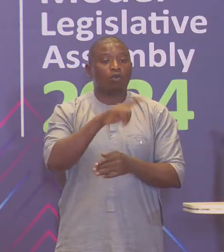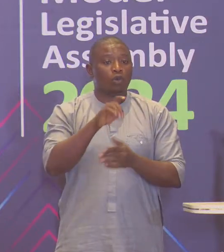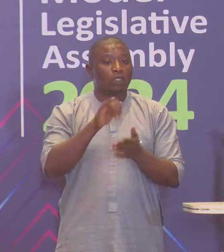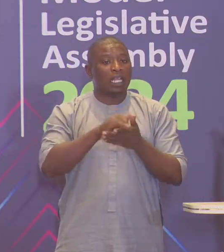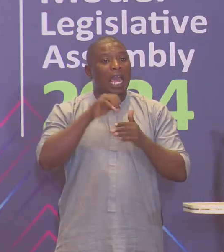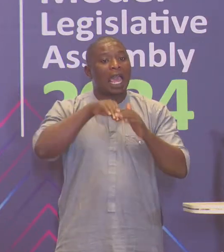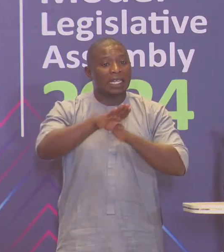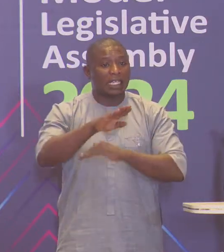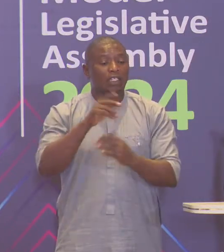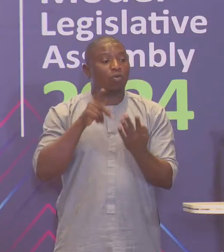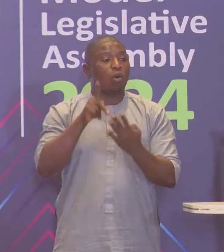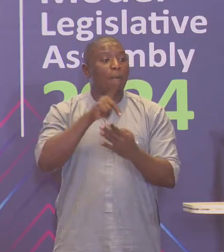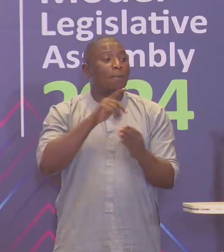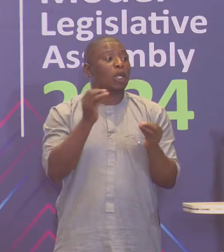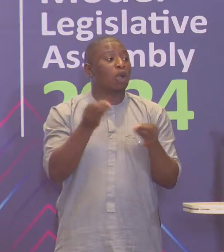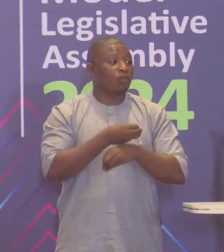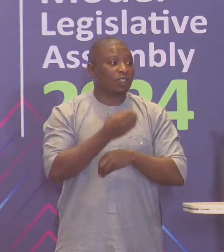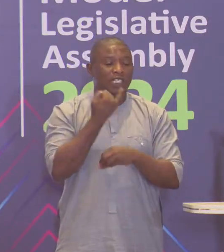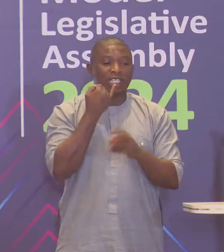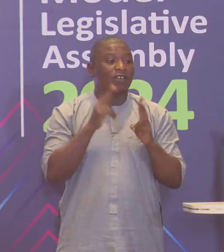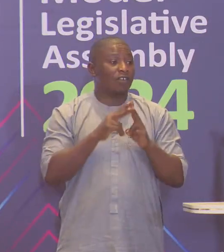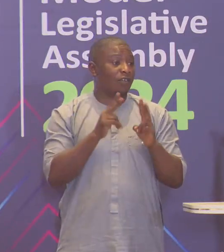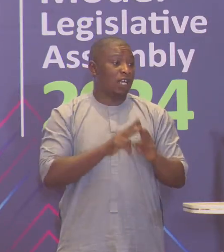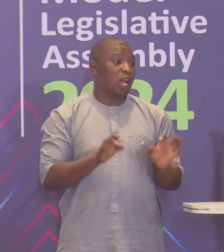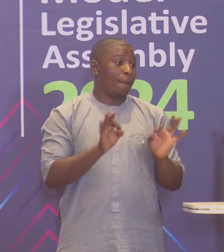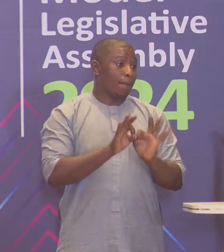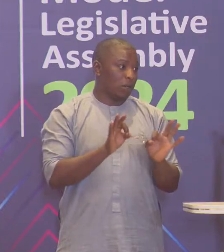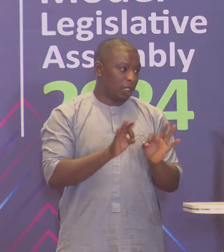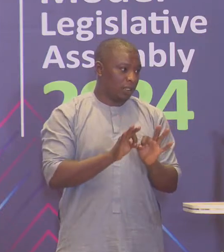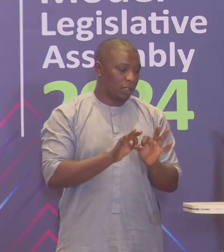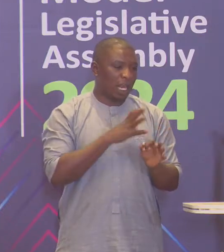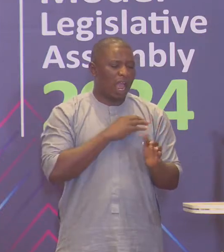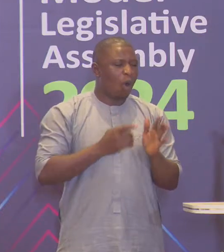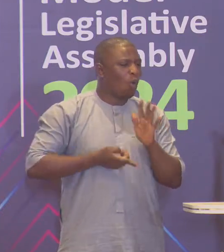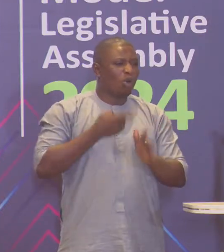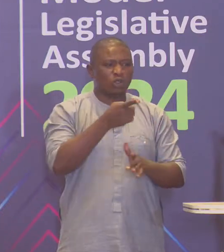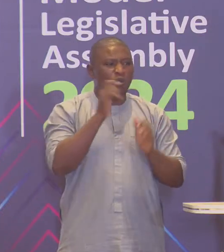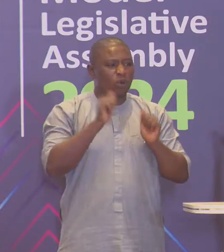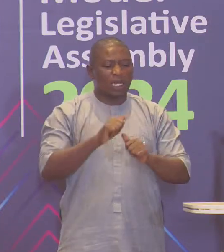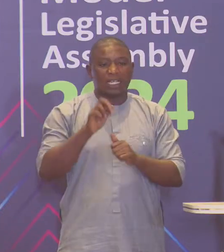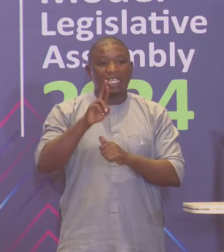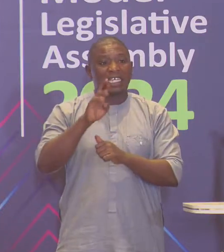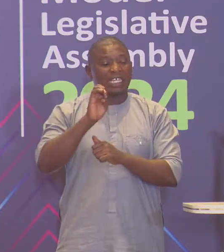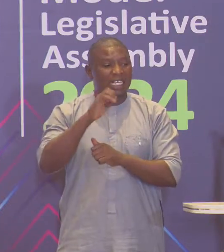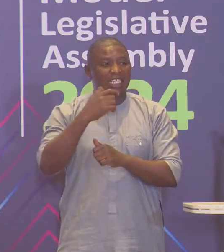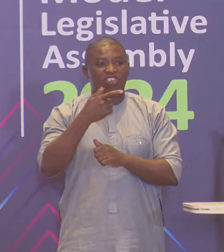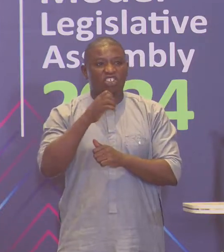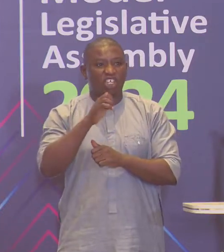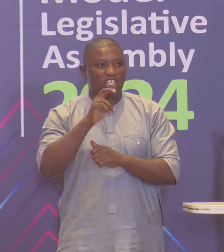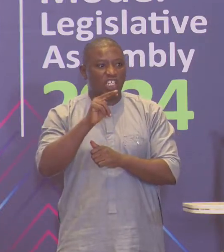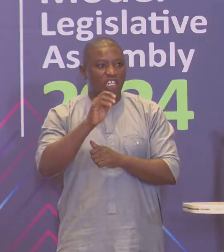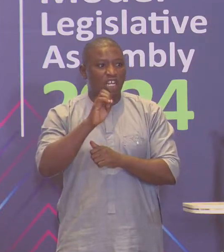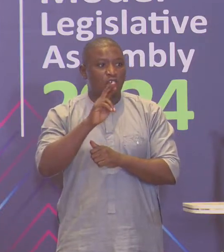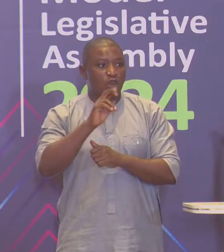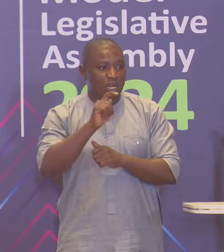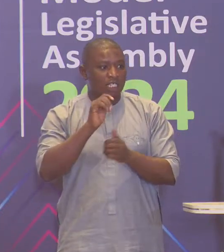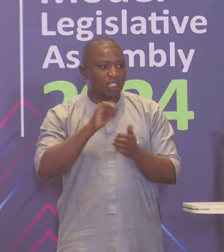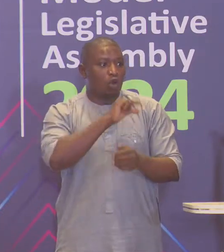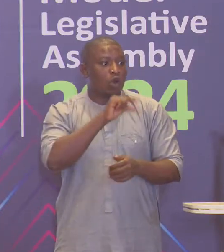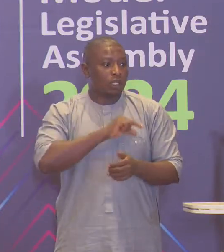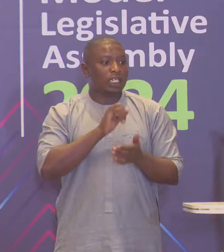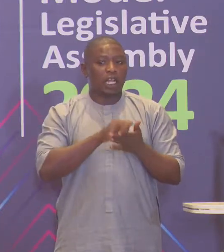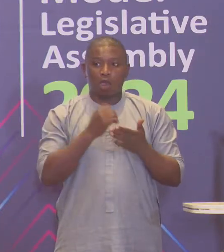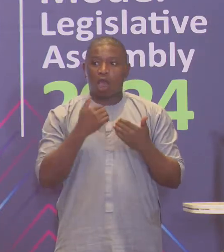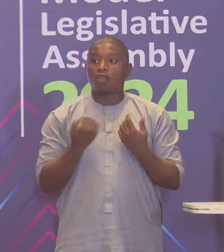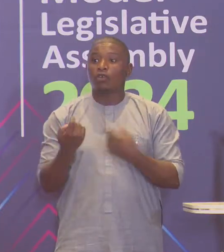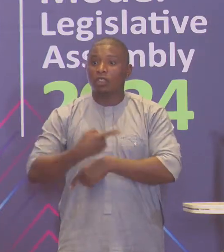public office is so very important. And once you can regenerate the quality that you have today, it can only be